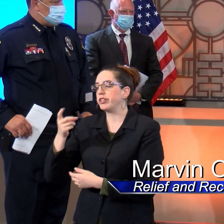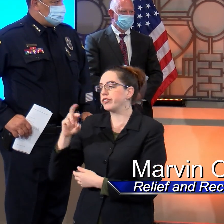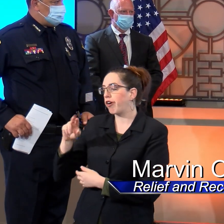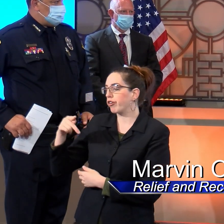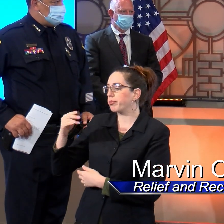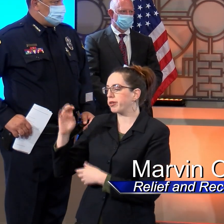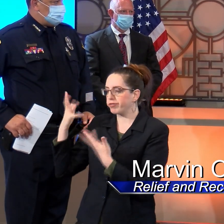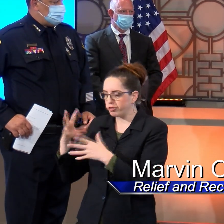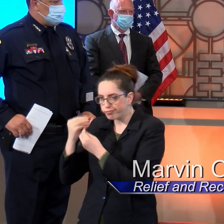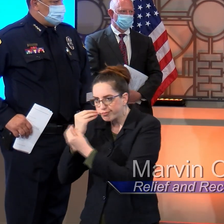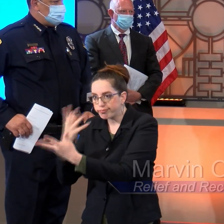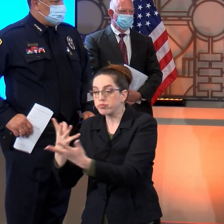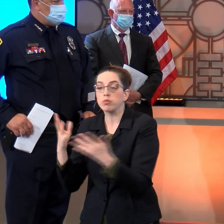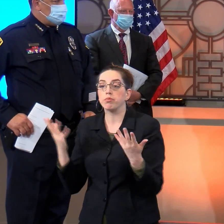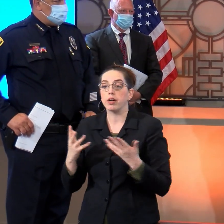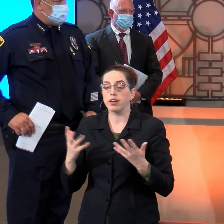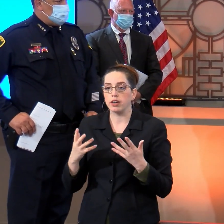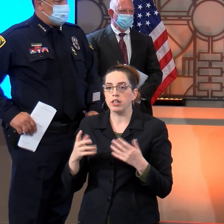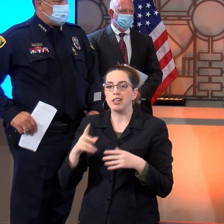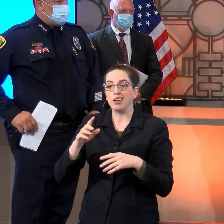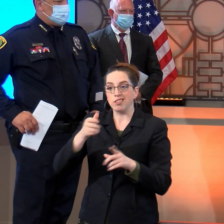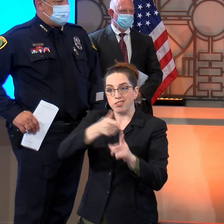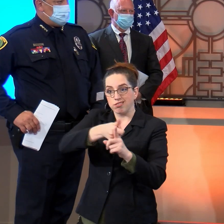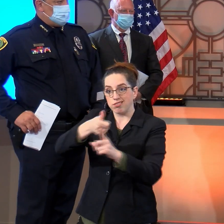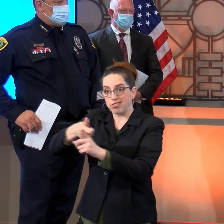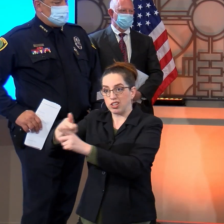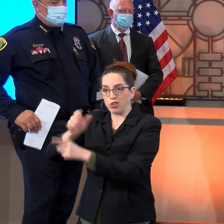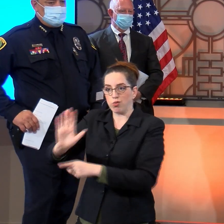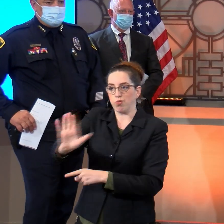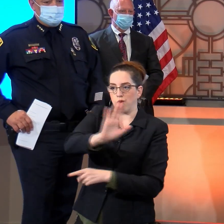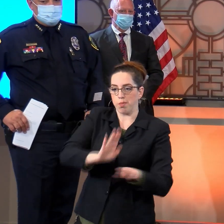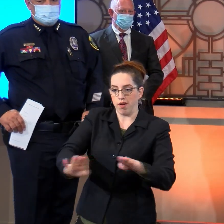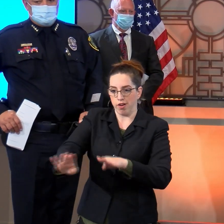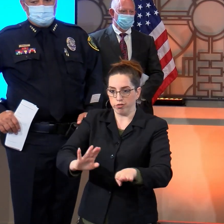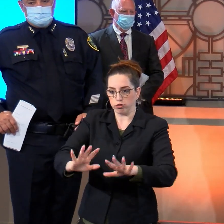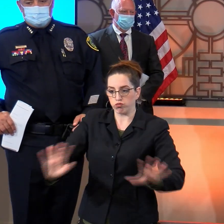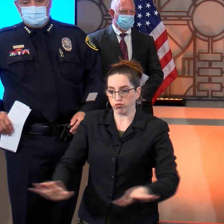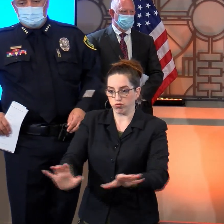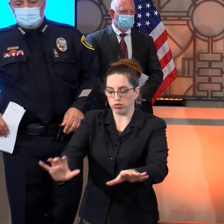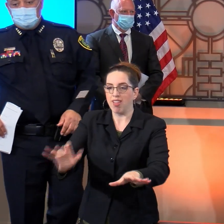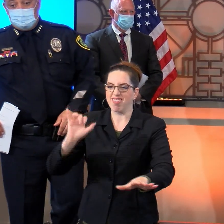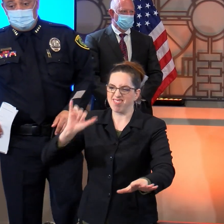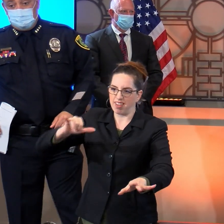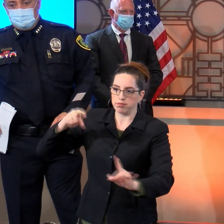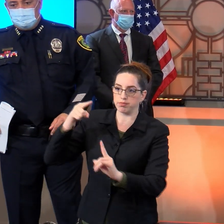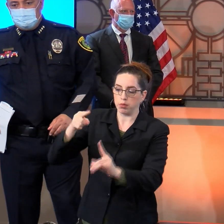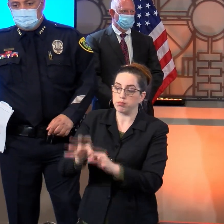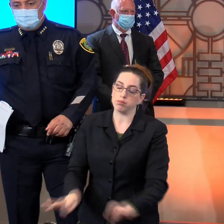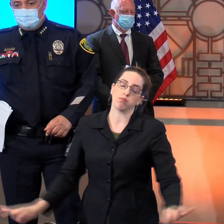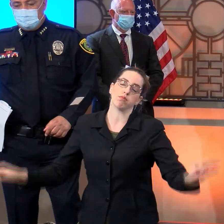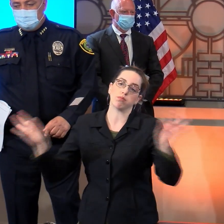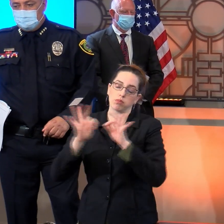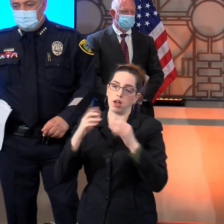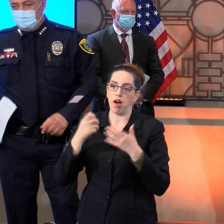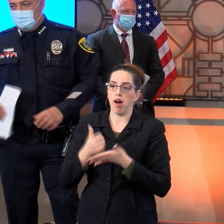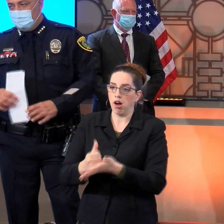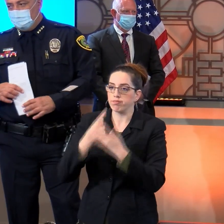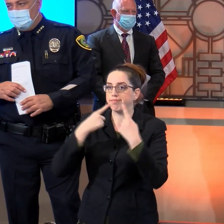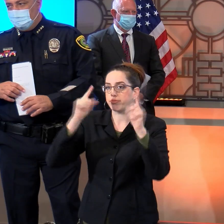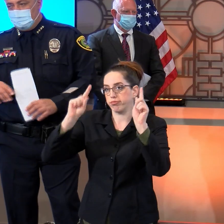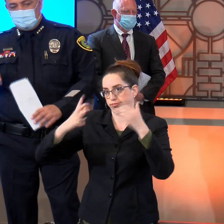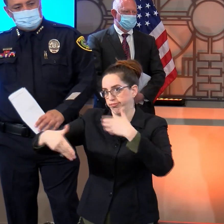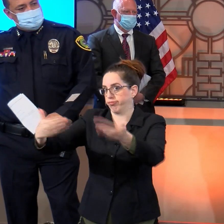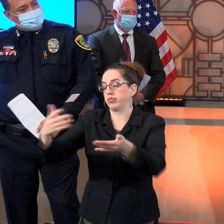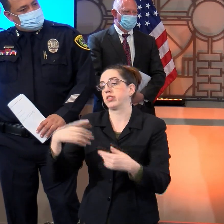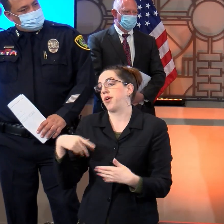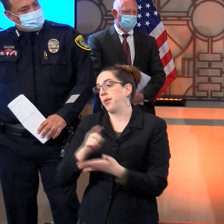Peirce, and that is that individual behavior is the key to a successful reopening. So particularly as we go through the next weeks